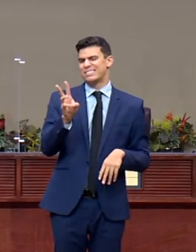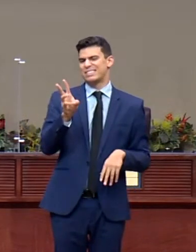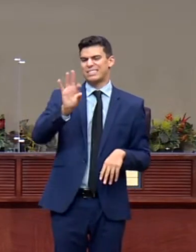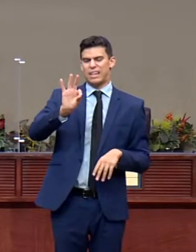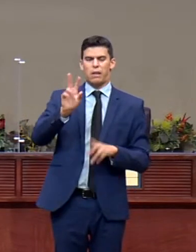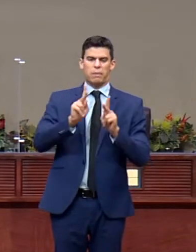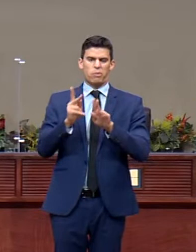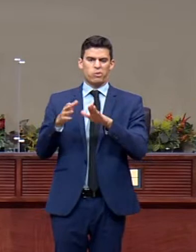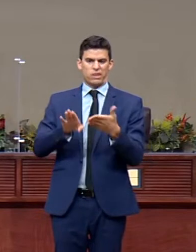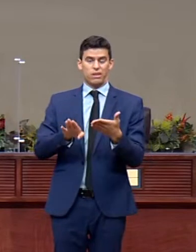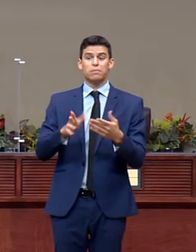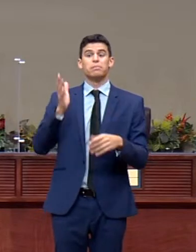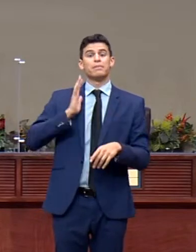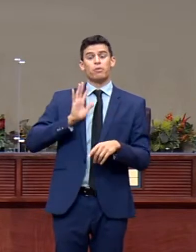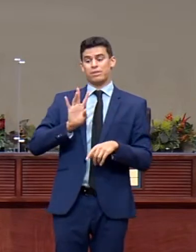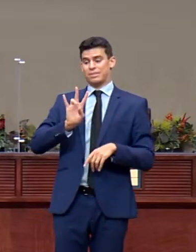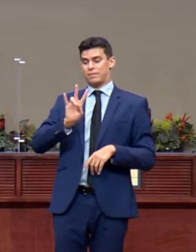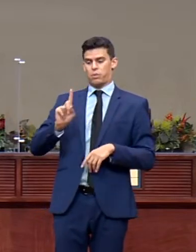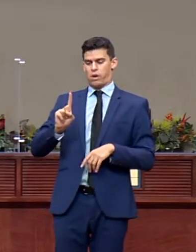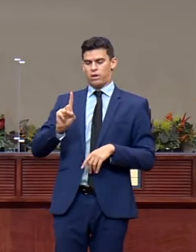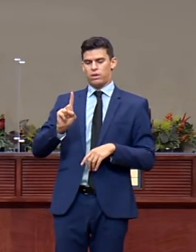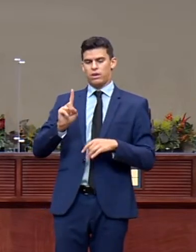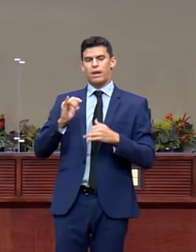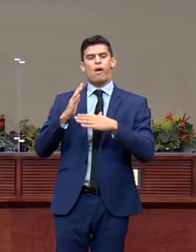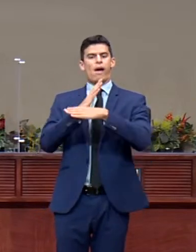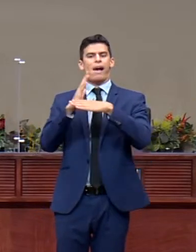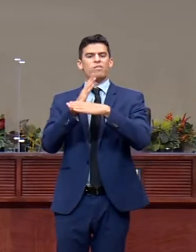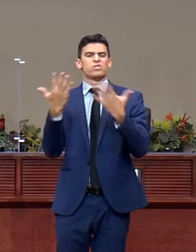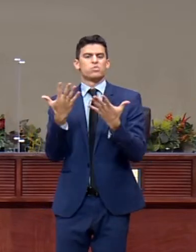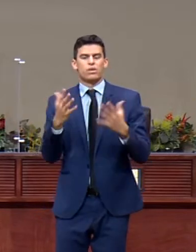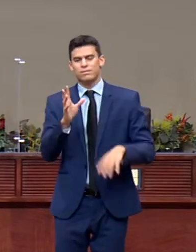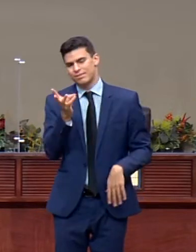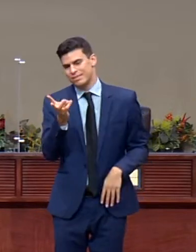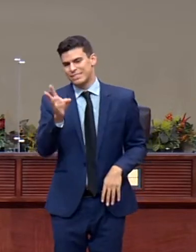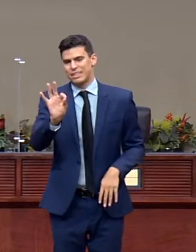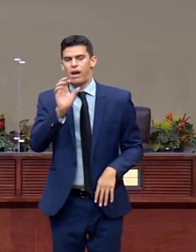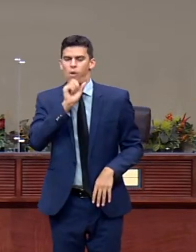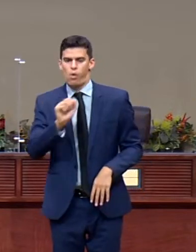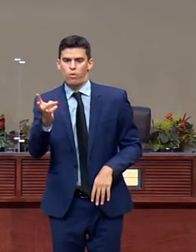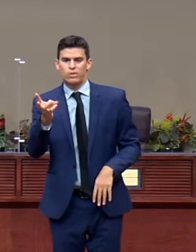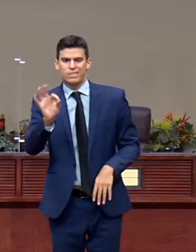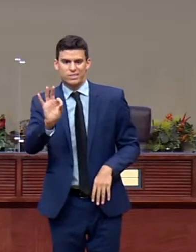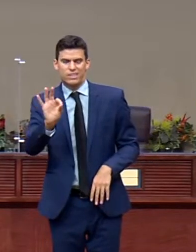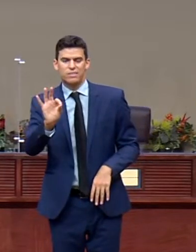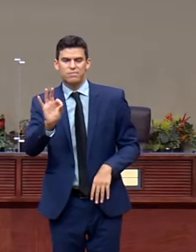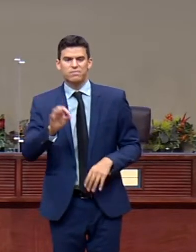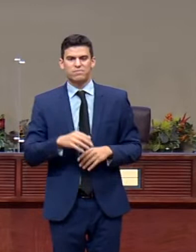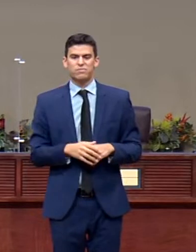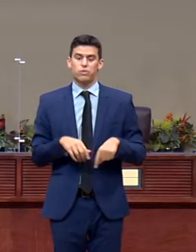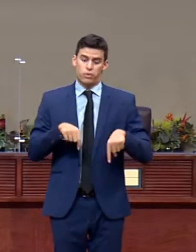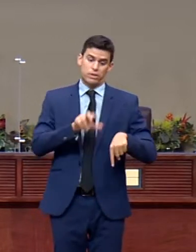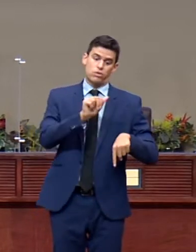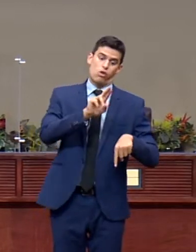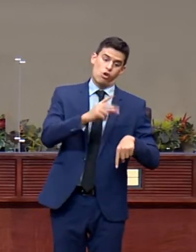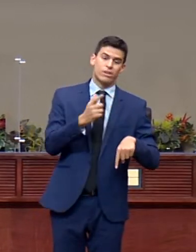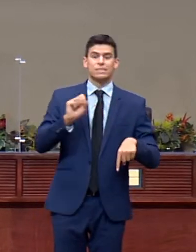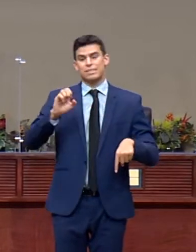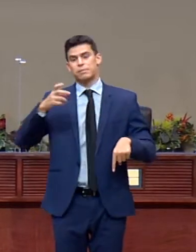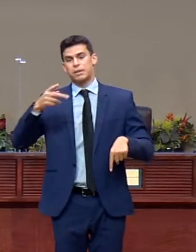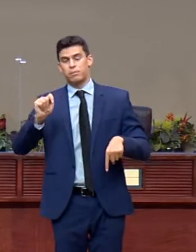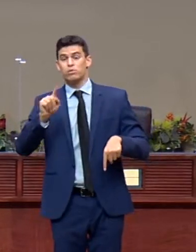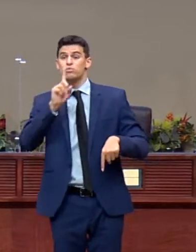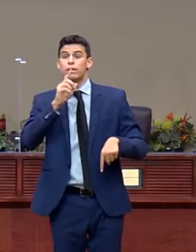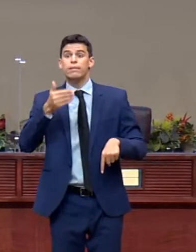at 71, then 70. For both August and September is at 69. July was